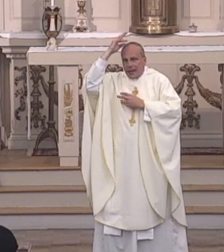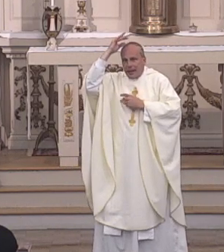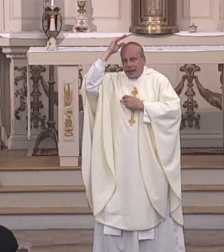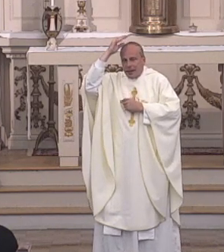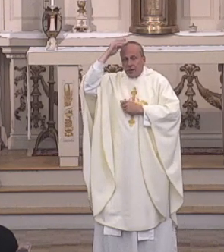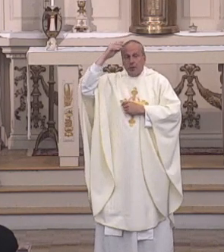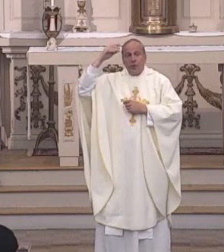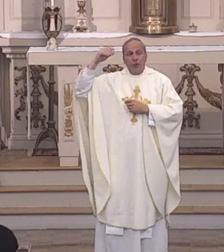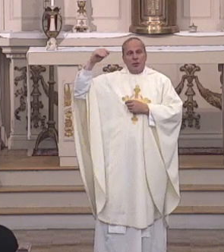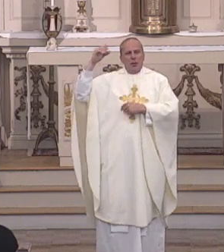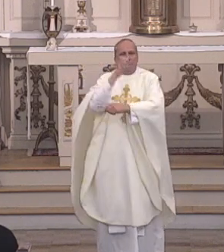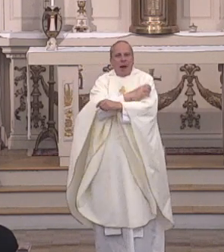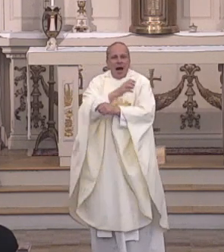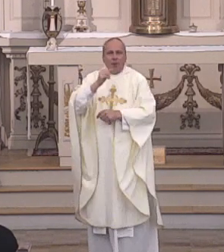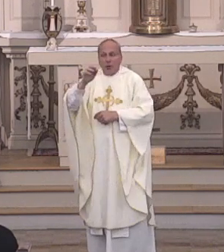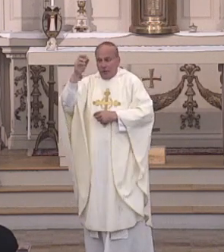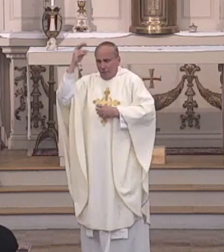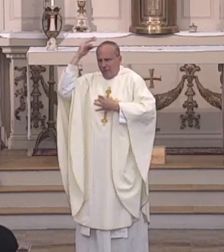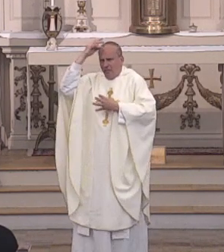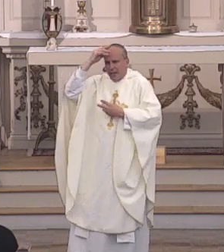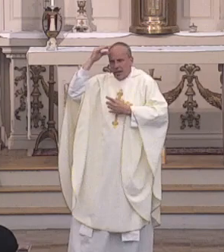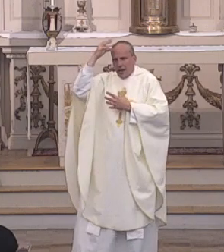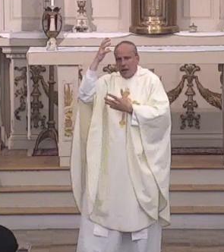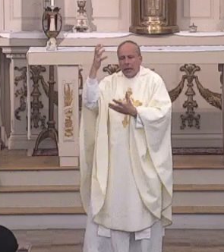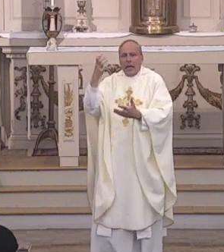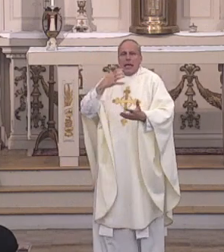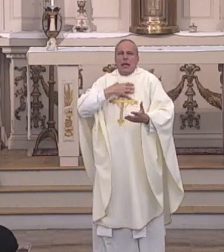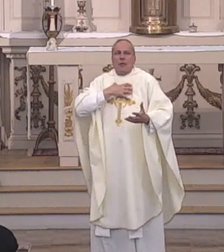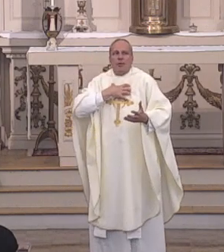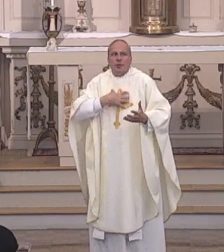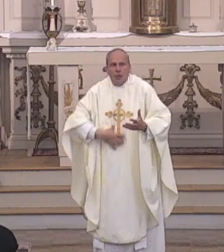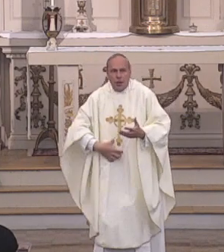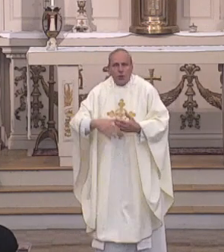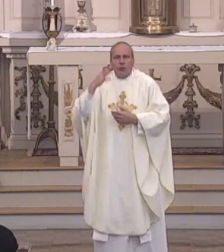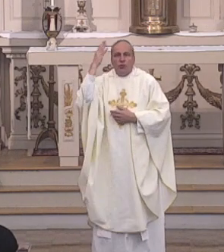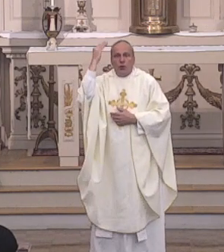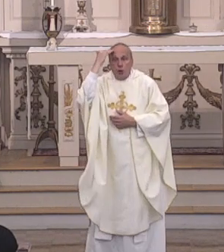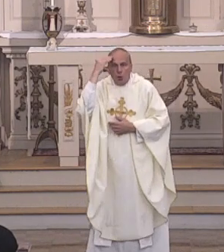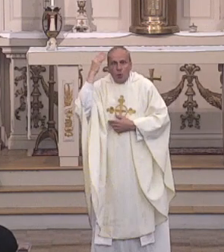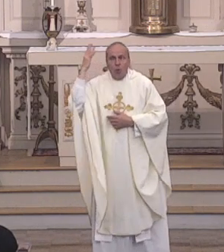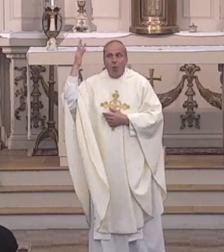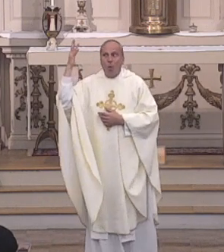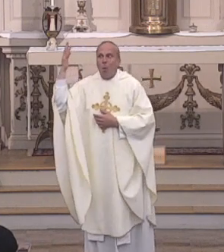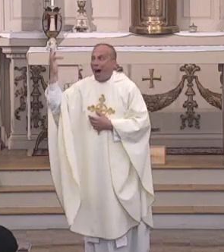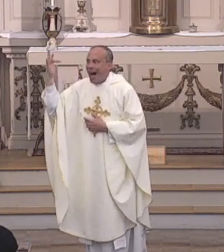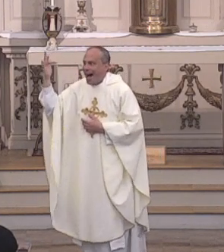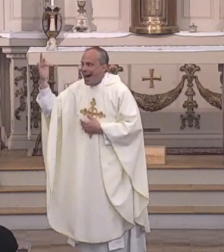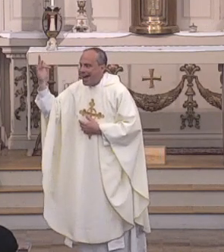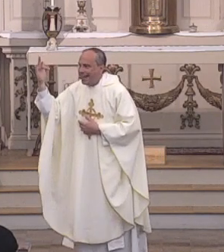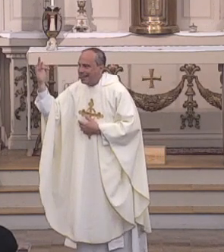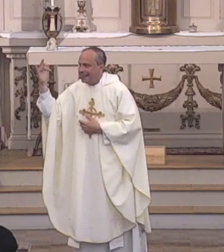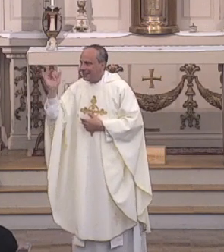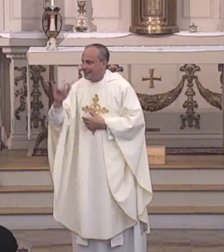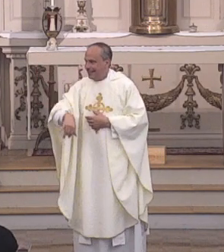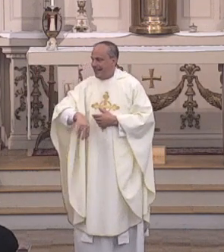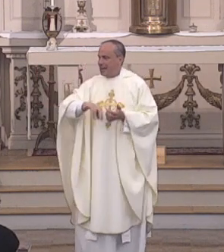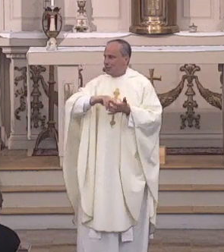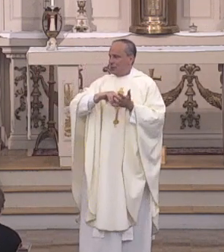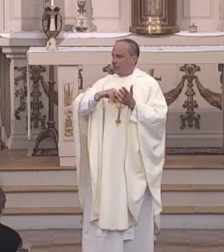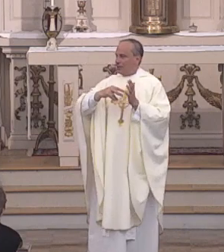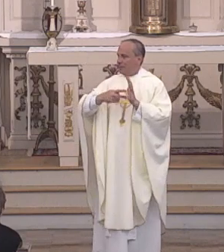Religion comes from the power of reason, of human thinking, combined with the desire to know